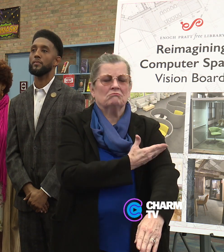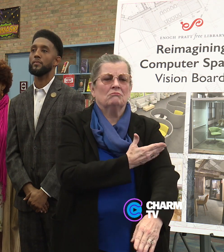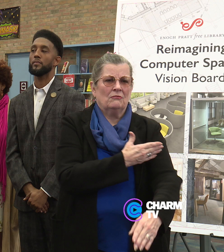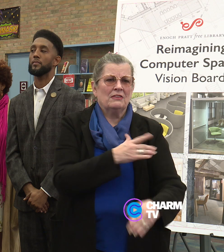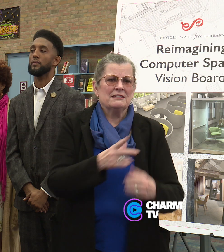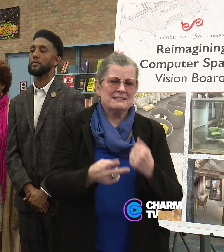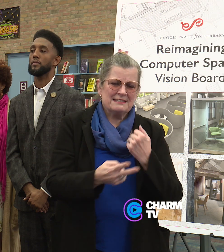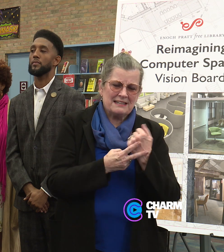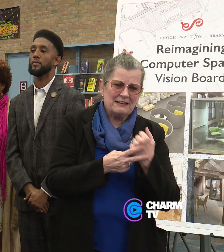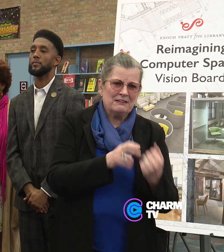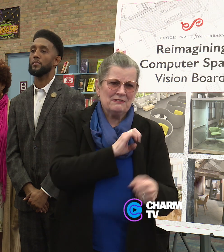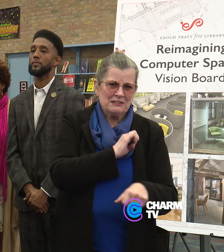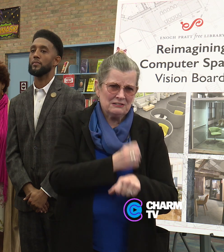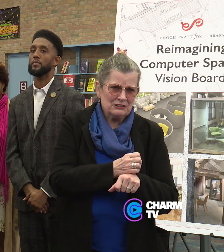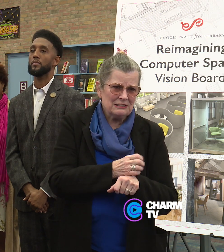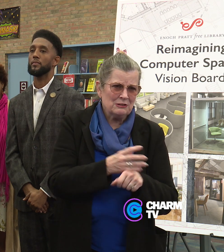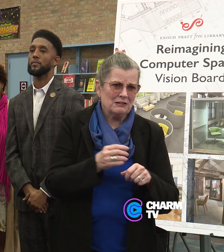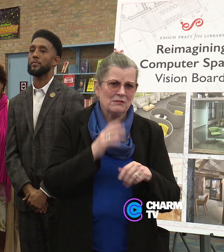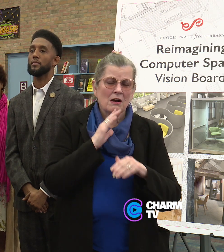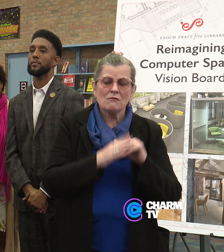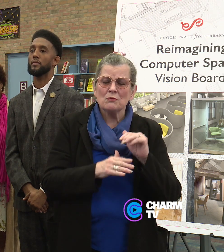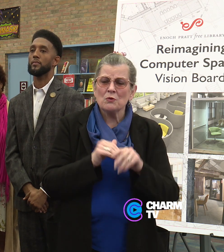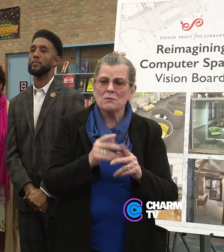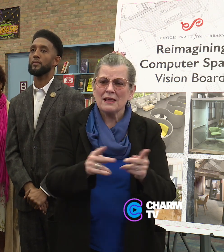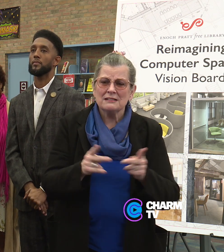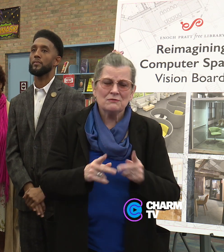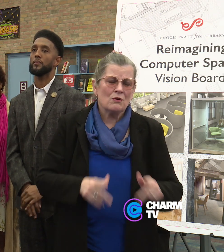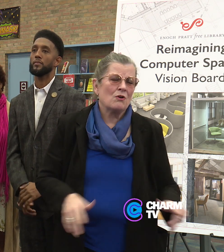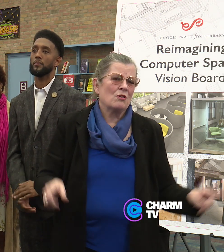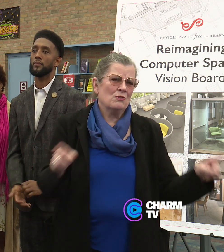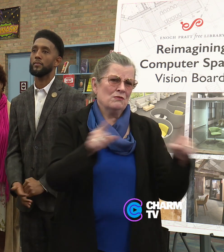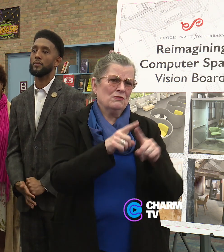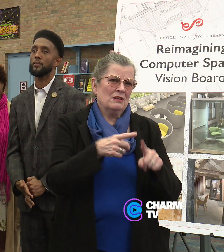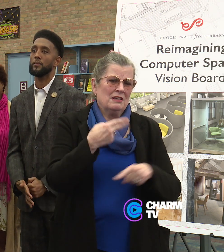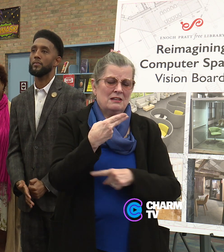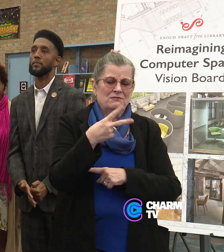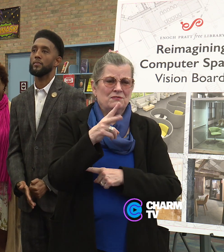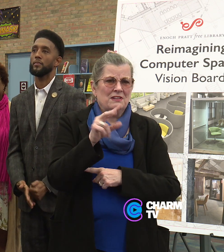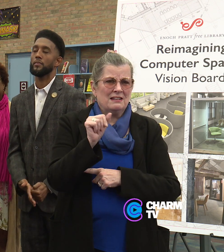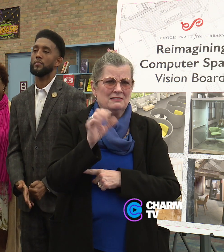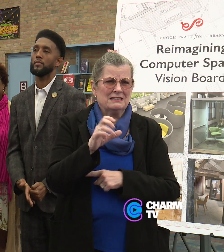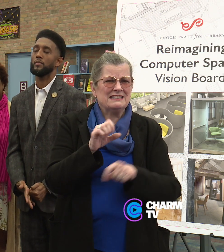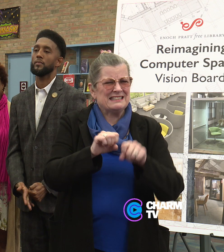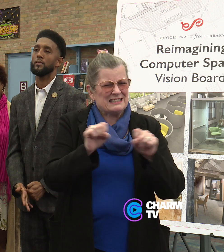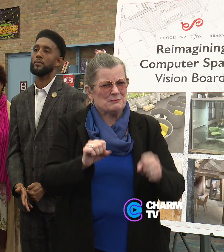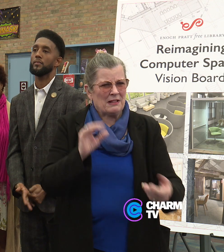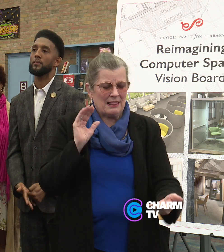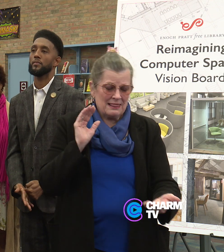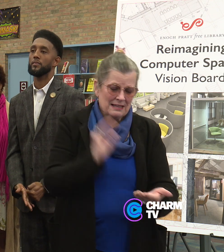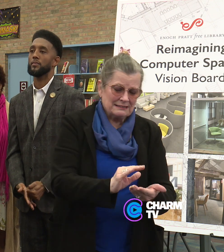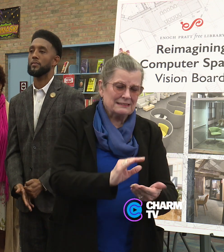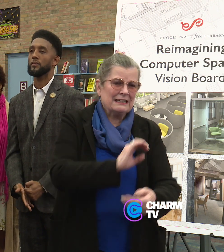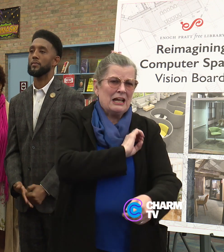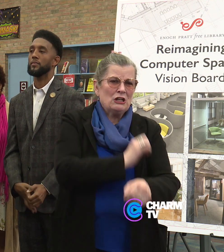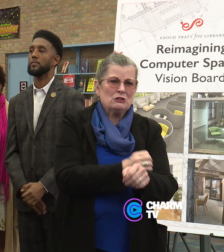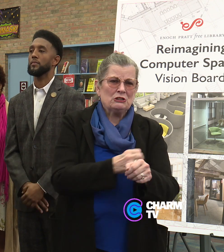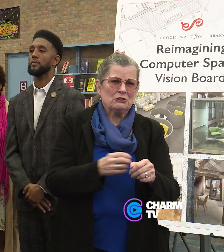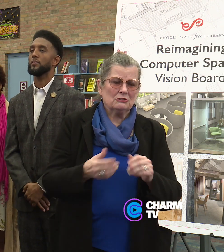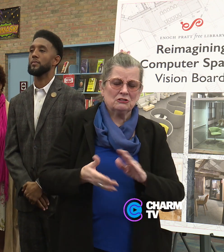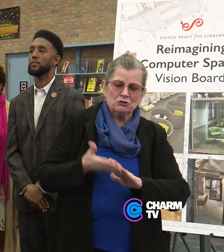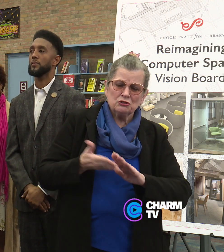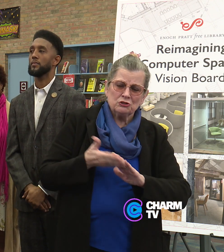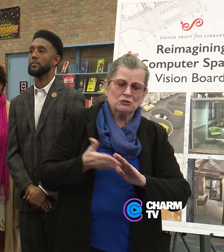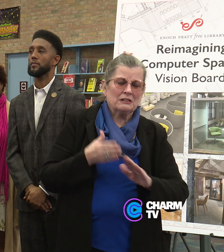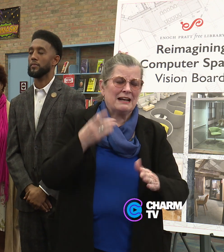comfortable space for everybody that uses it. The new HVAC system will consume less energy, resulting in lower operating costs and reduced carbon